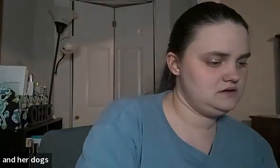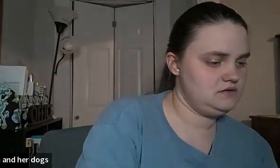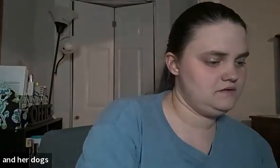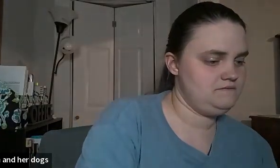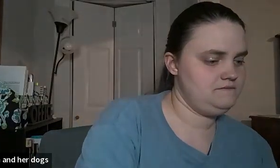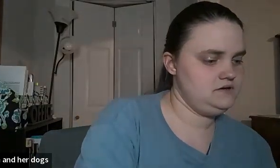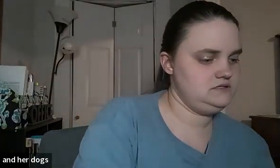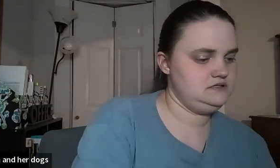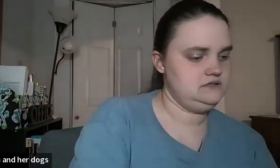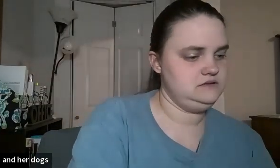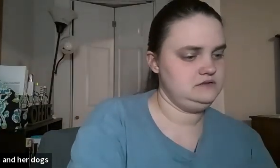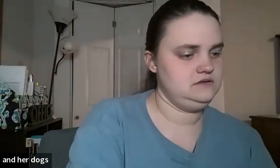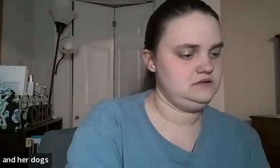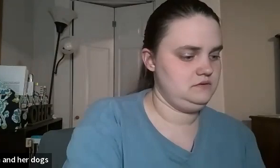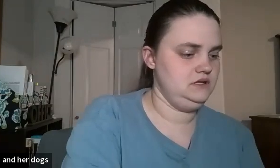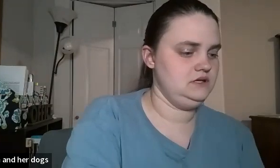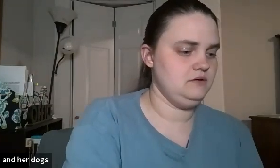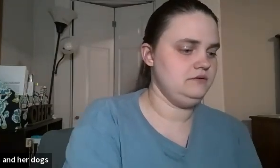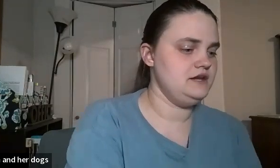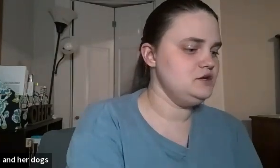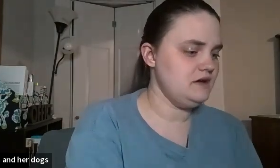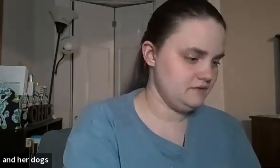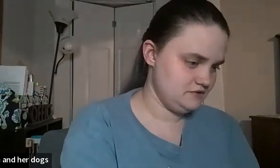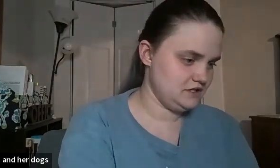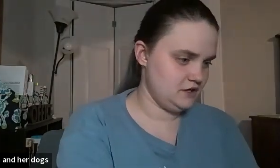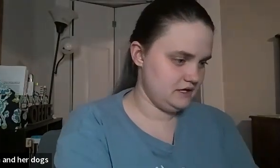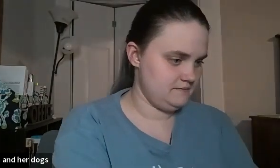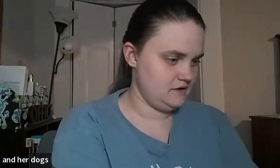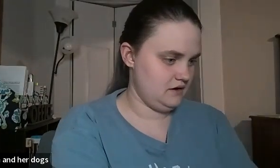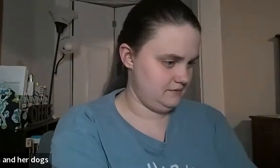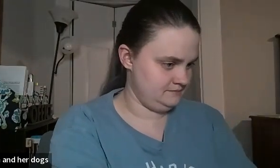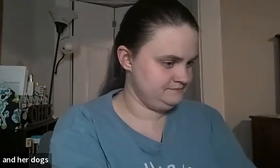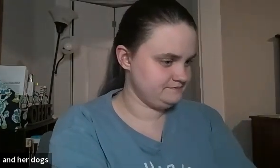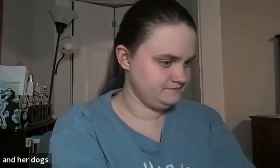So the first, there you go. I knew my phone was going to go again. All right.